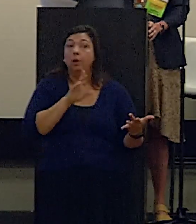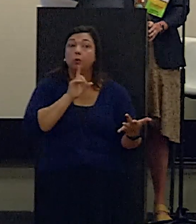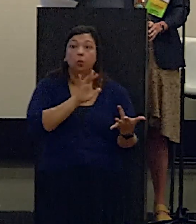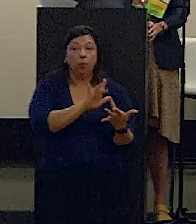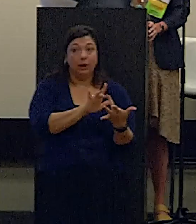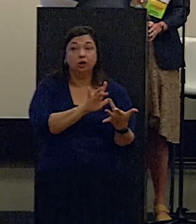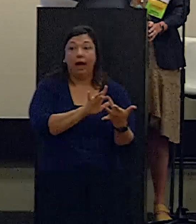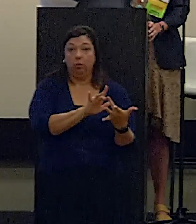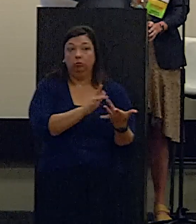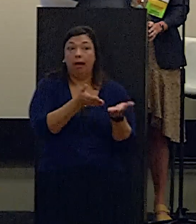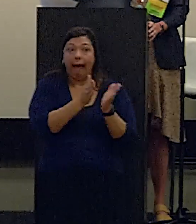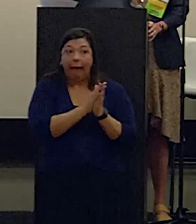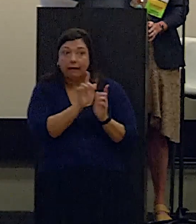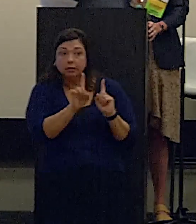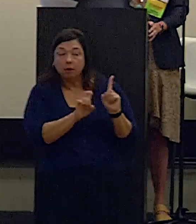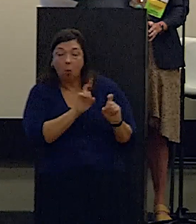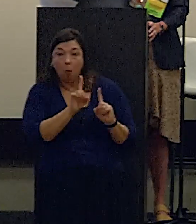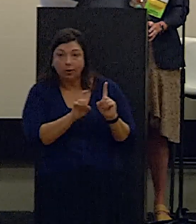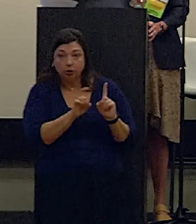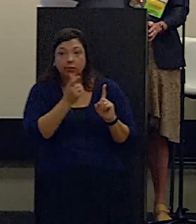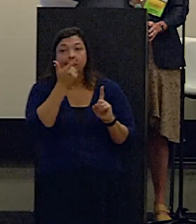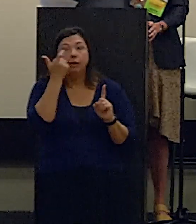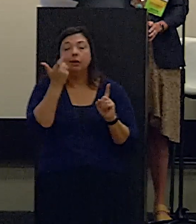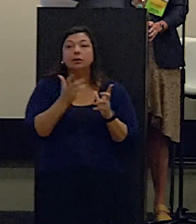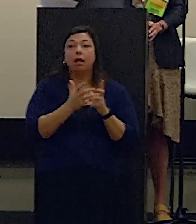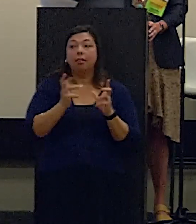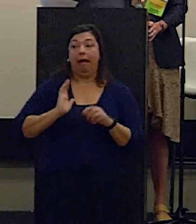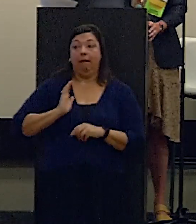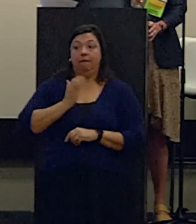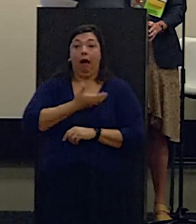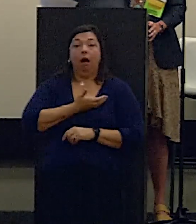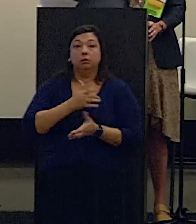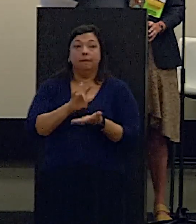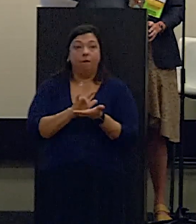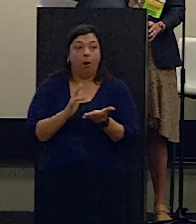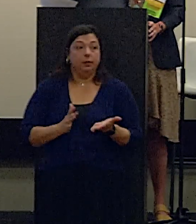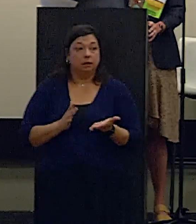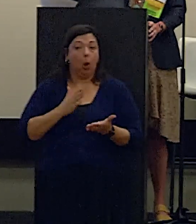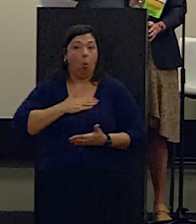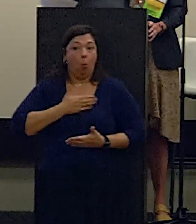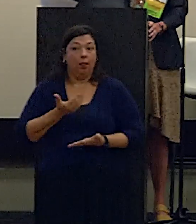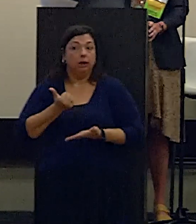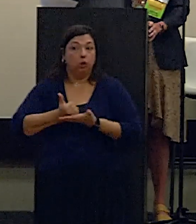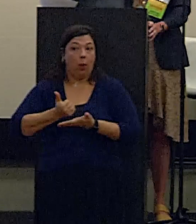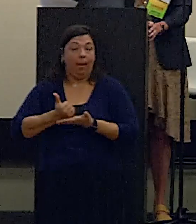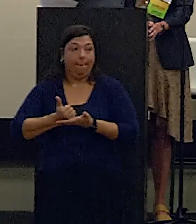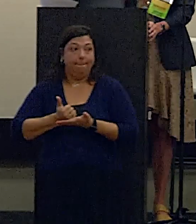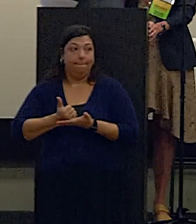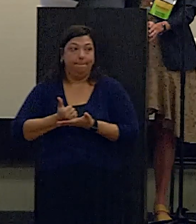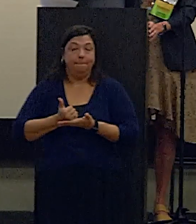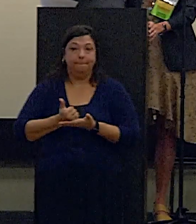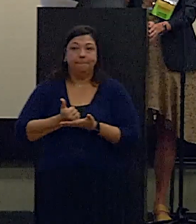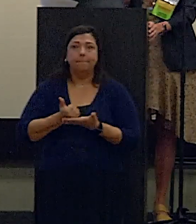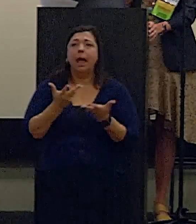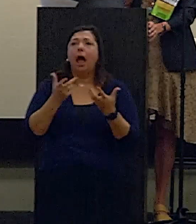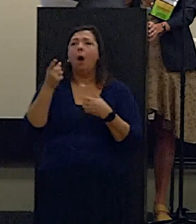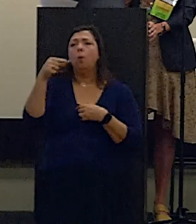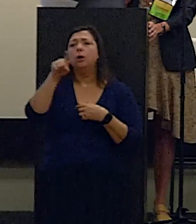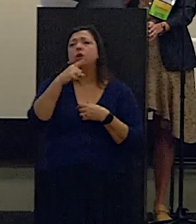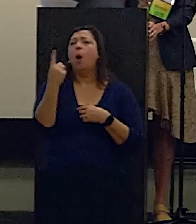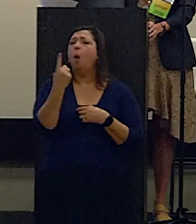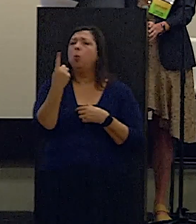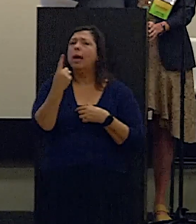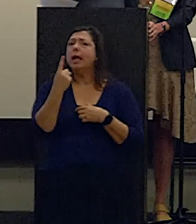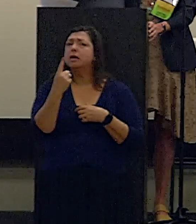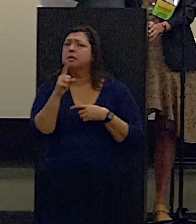out, ask the questions, because there are a lot of us pharmacists who are willing to help you. And I want you to always